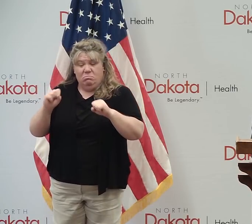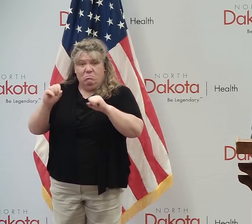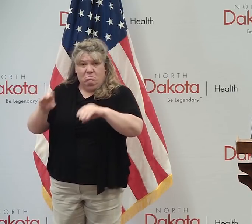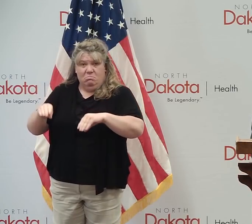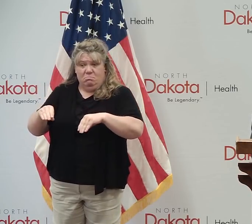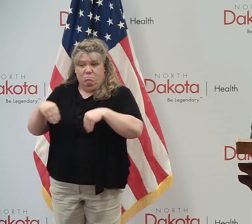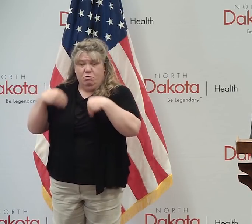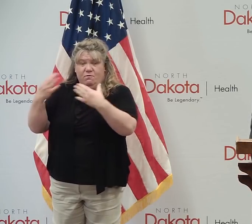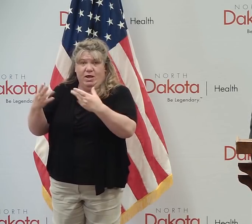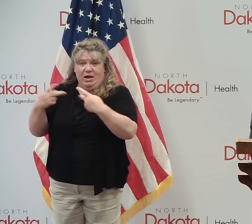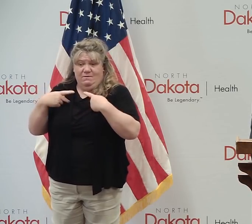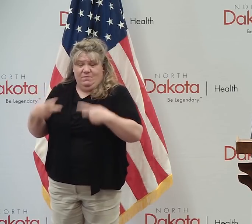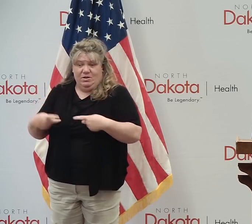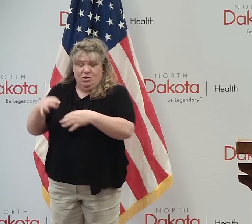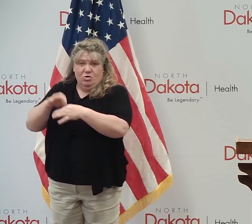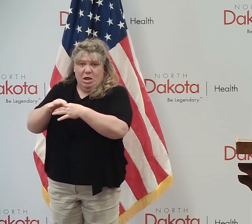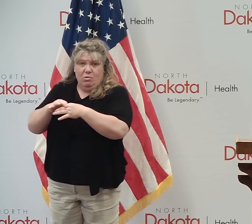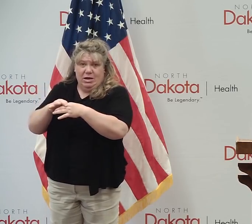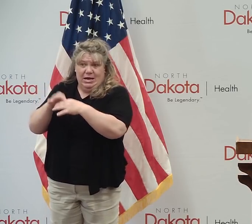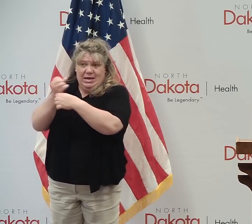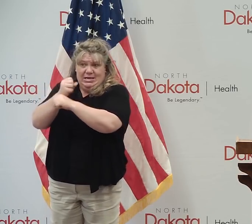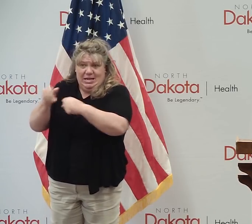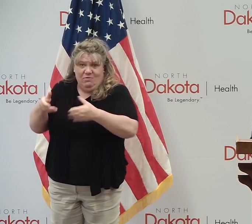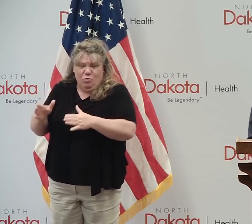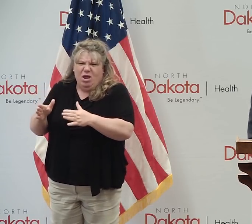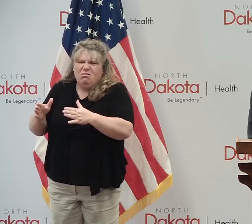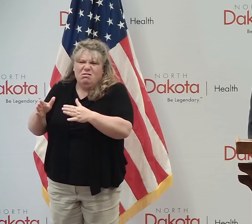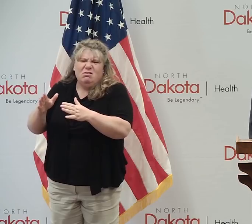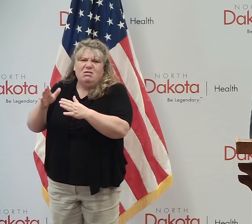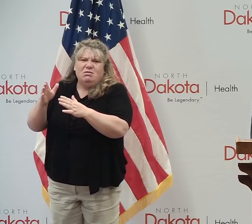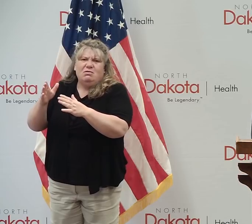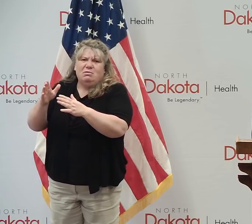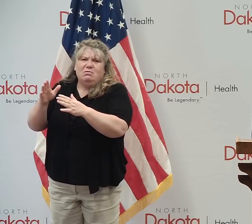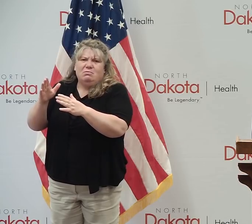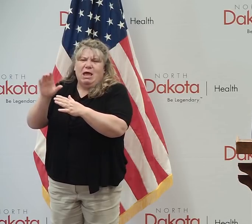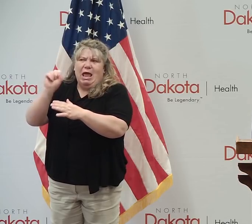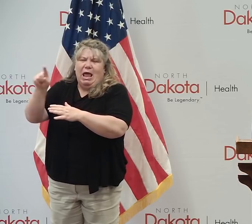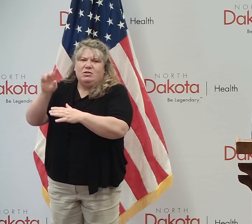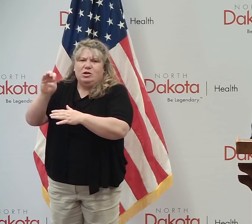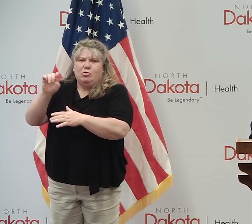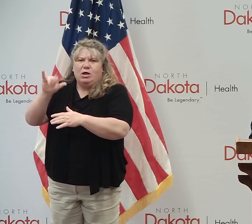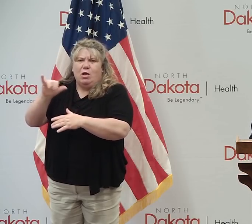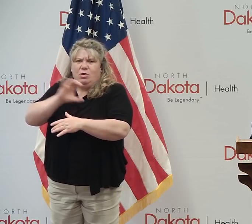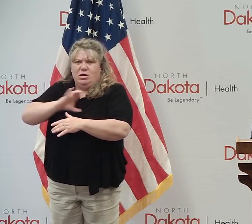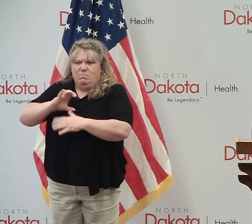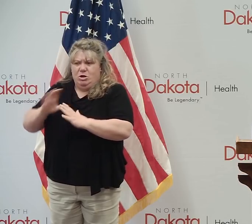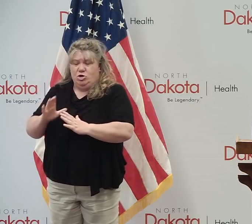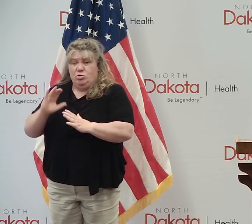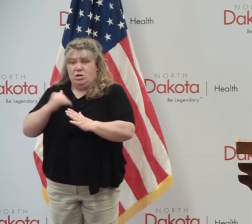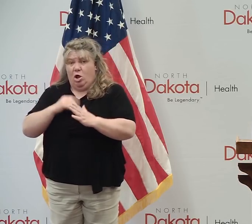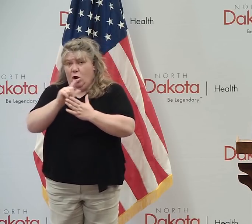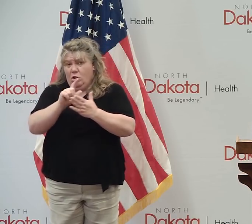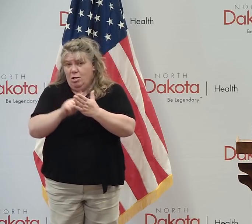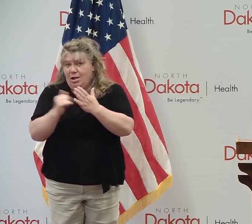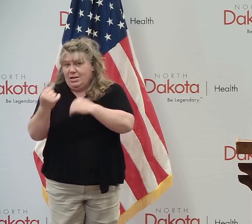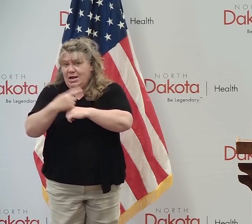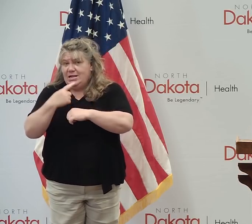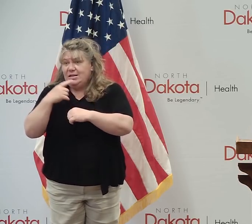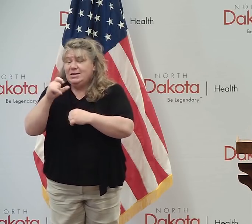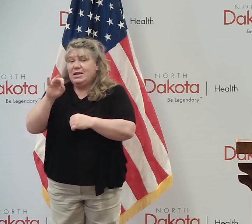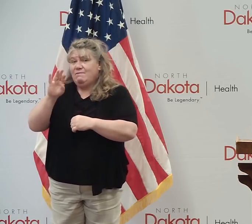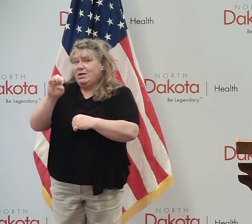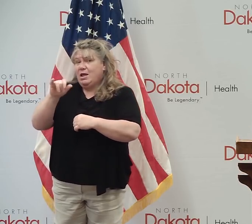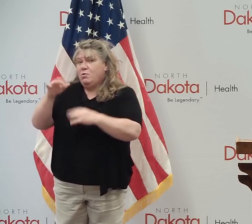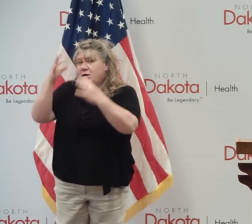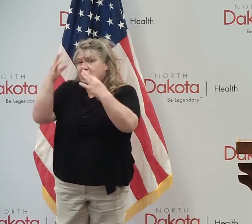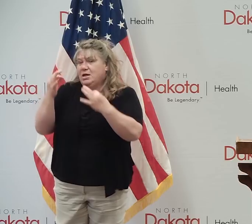is safe, then talk to your county commissioners, because our reading of the existing law and the executive order today is that if a county decides that